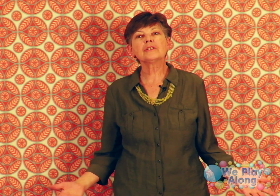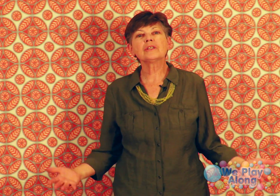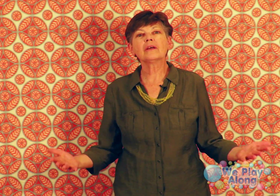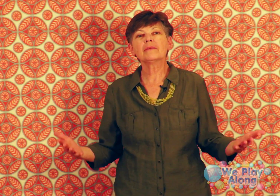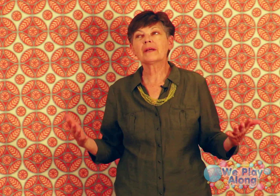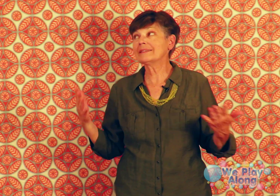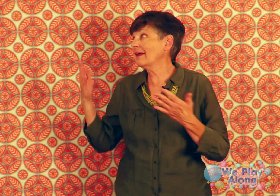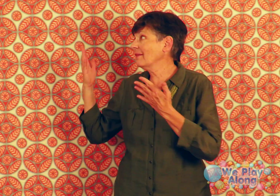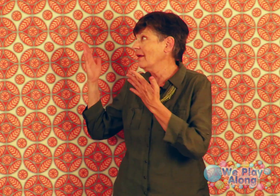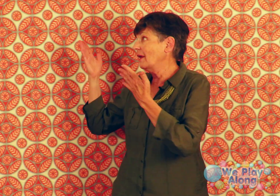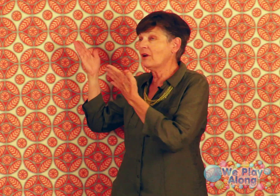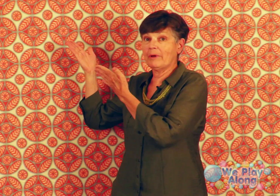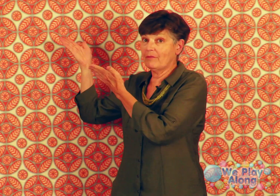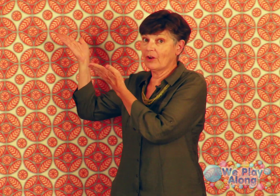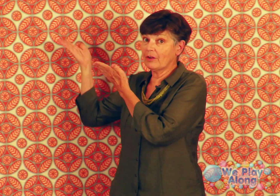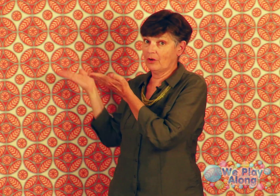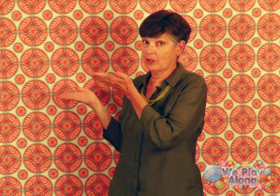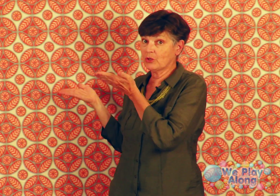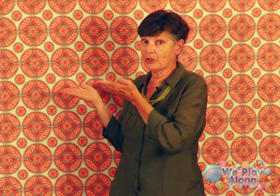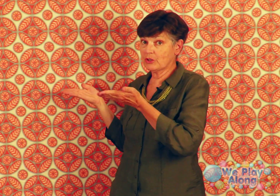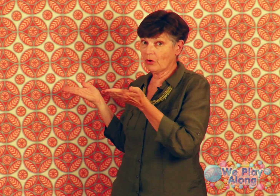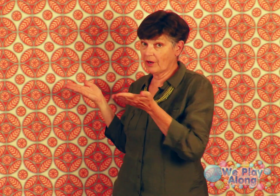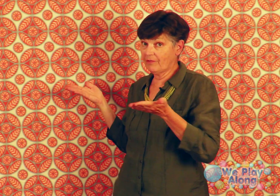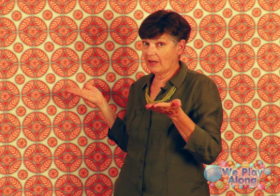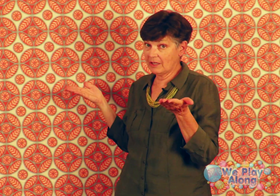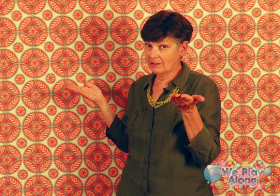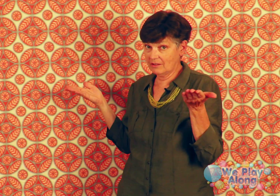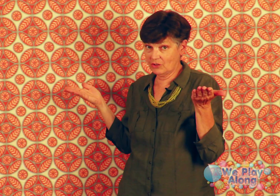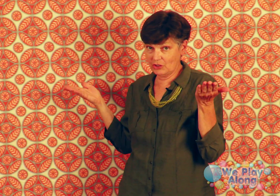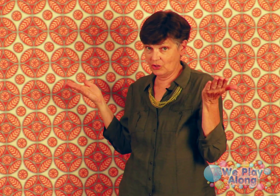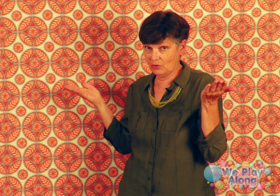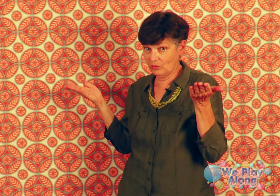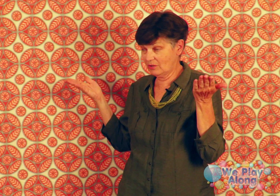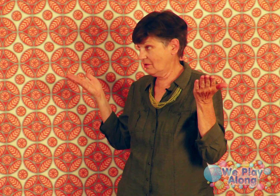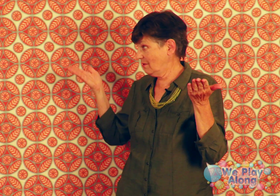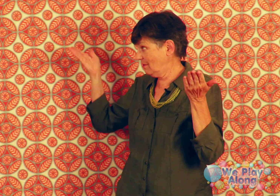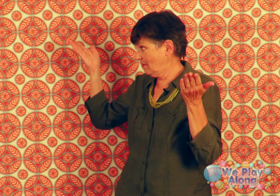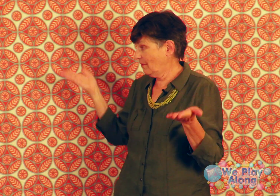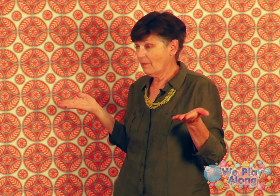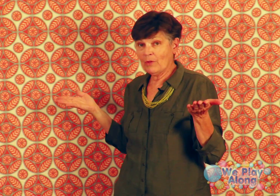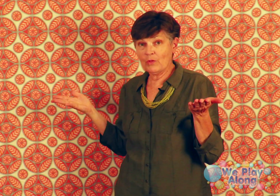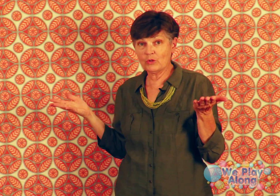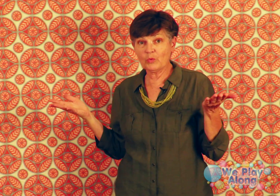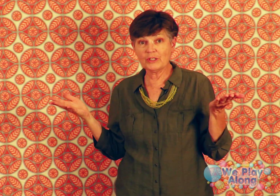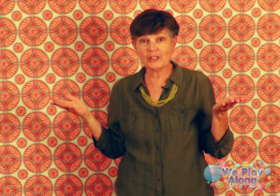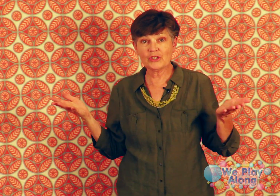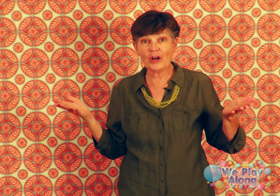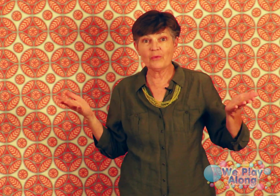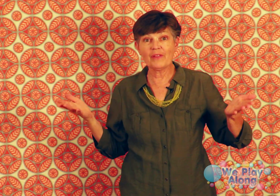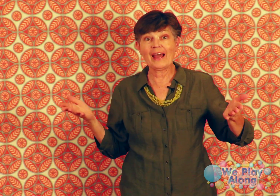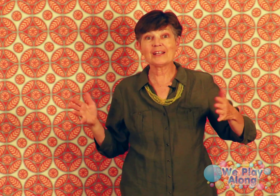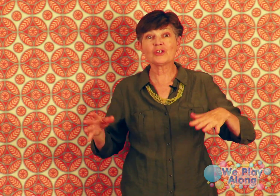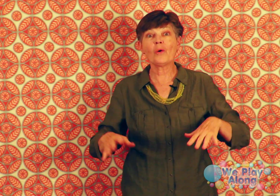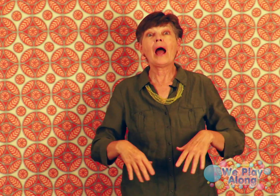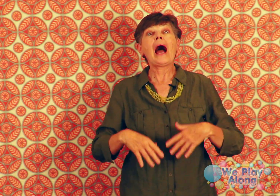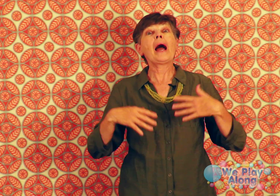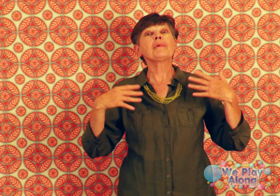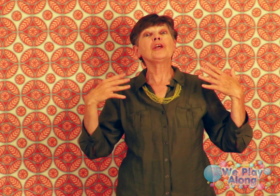words, because it would have been a very, very short story if I just used those words that started with X. So I'm going to